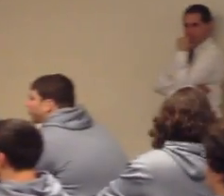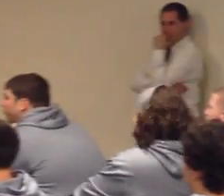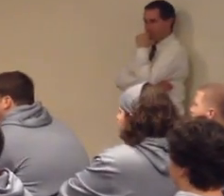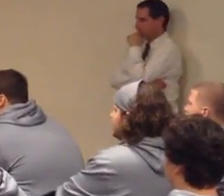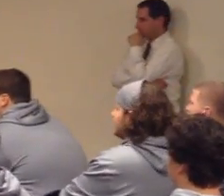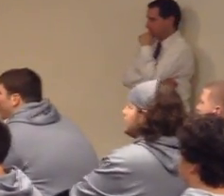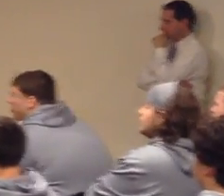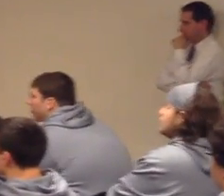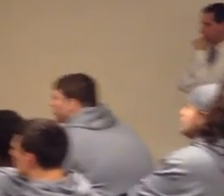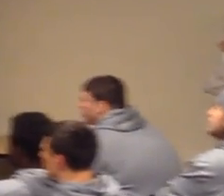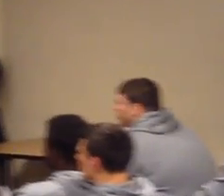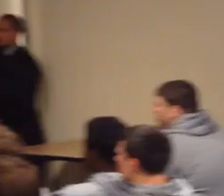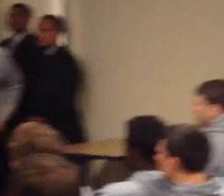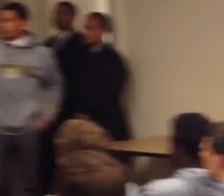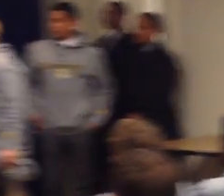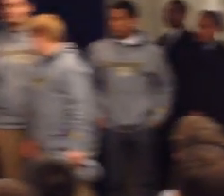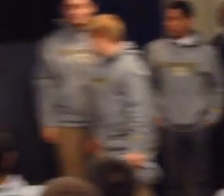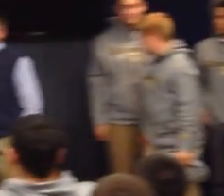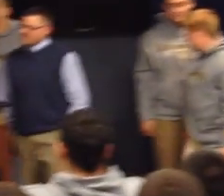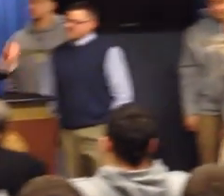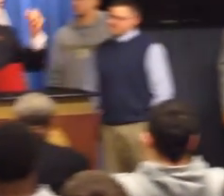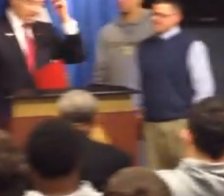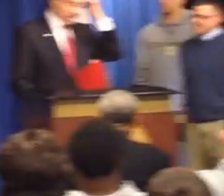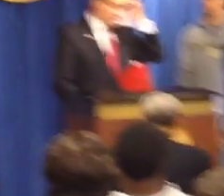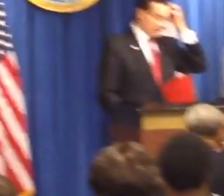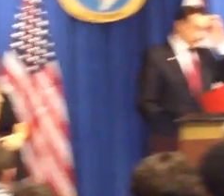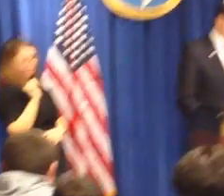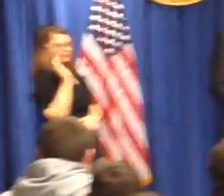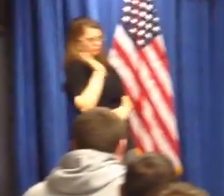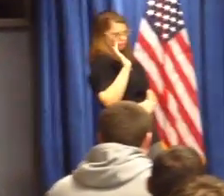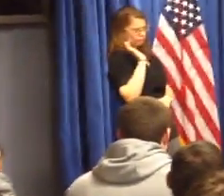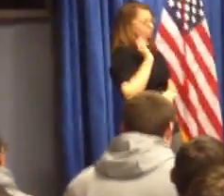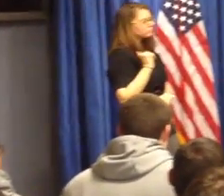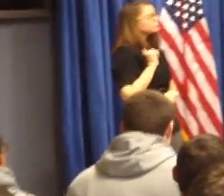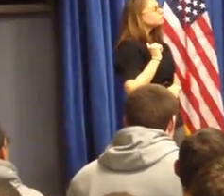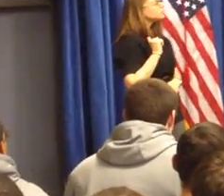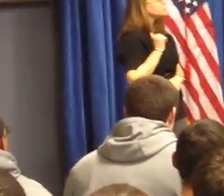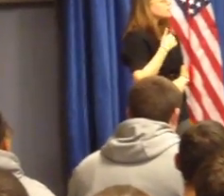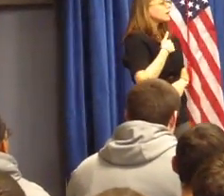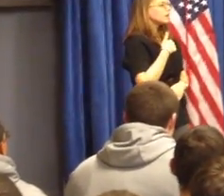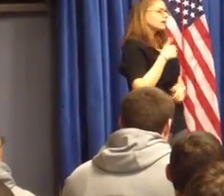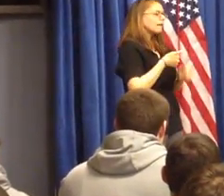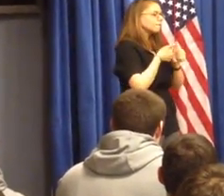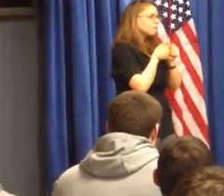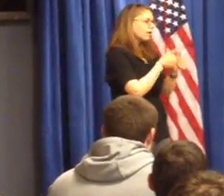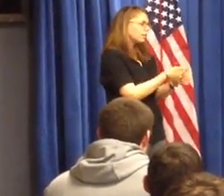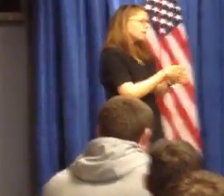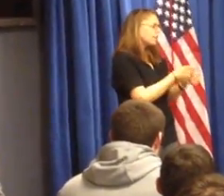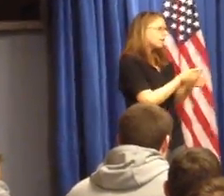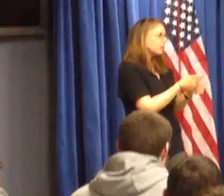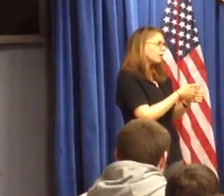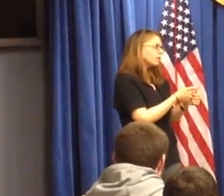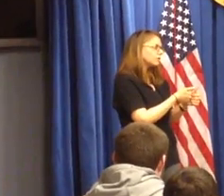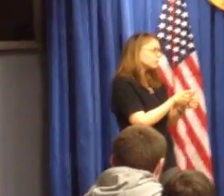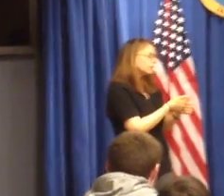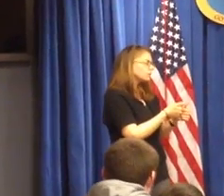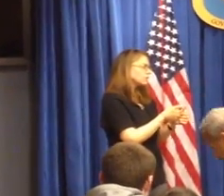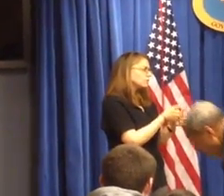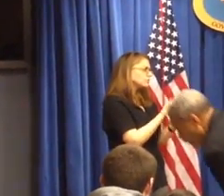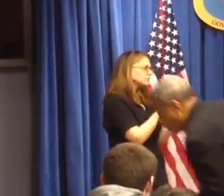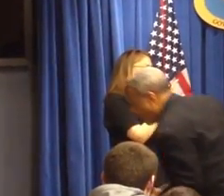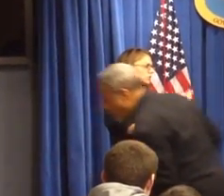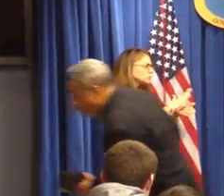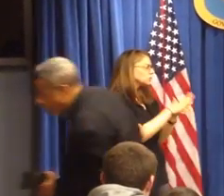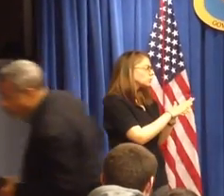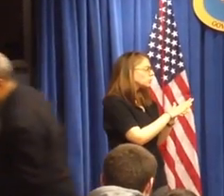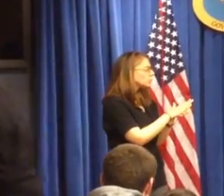Believe it or not, I follow sports pretty closely. I was an athlete, and I follow the model school. Do you